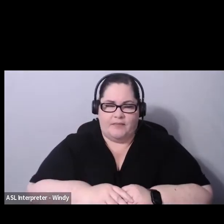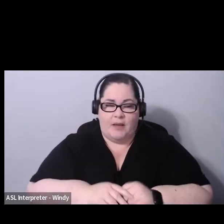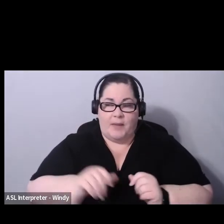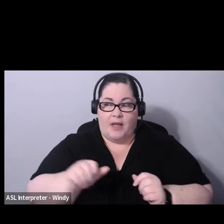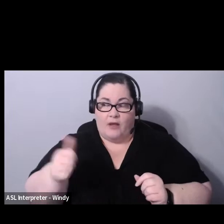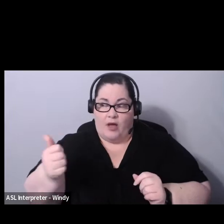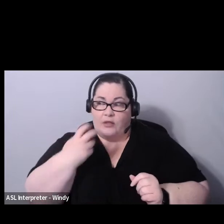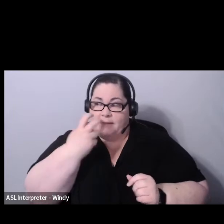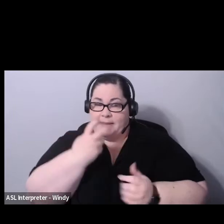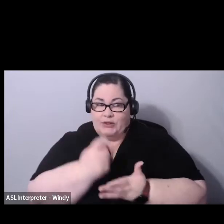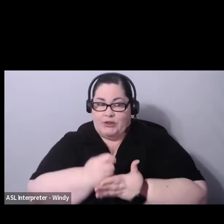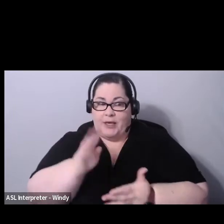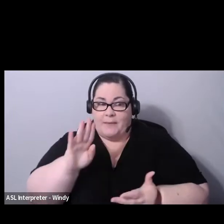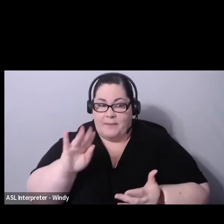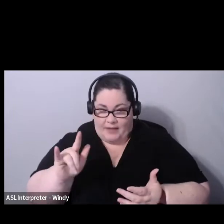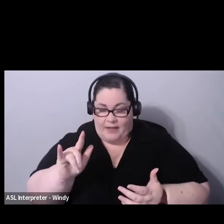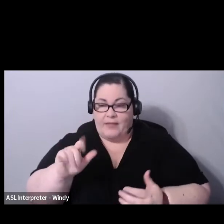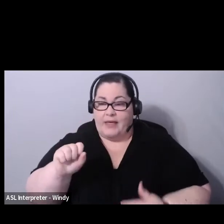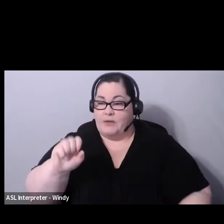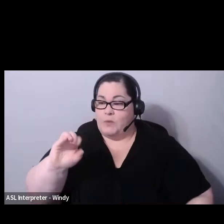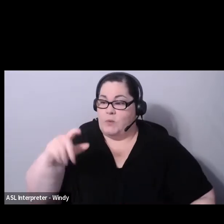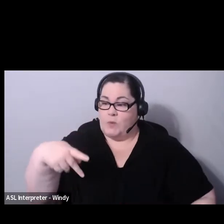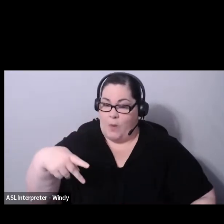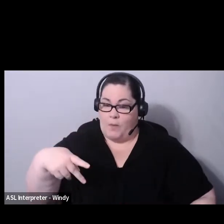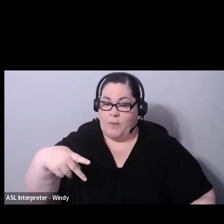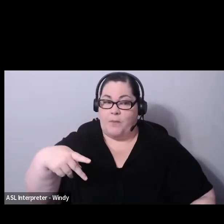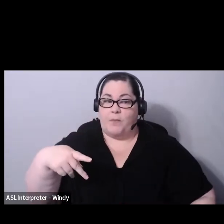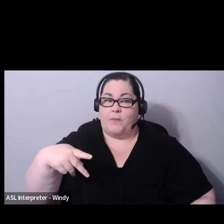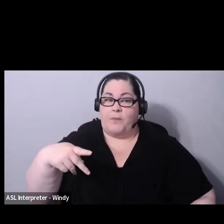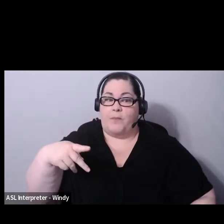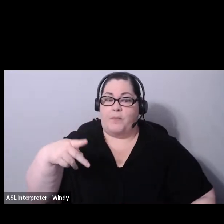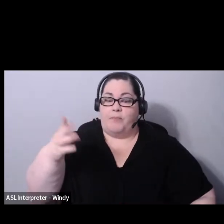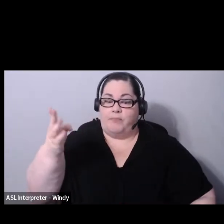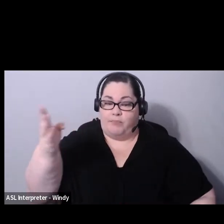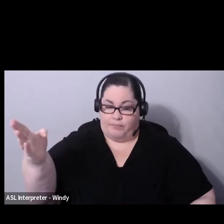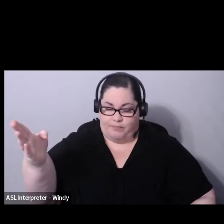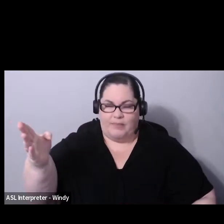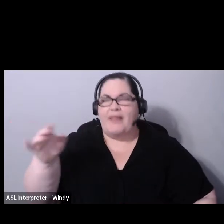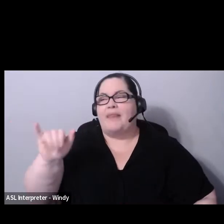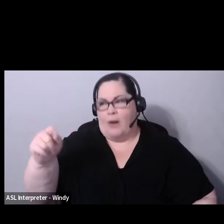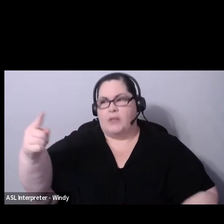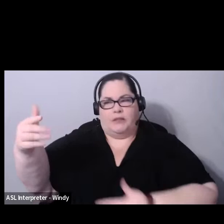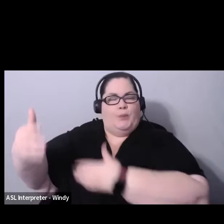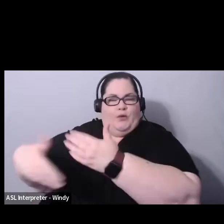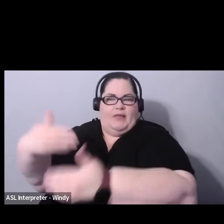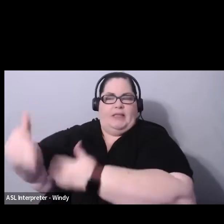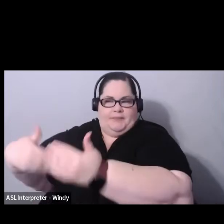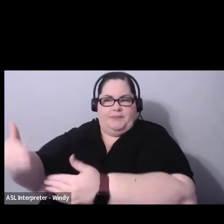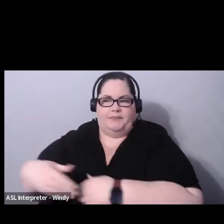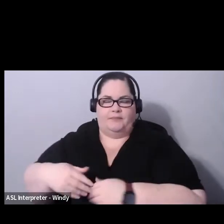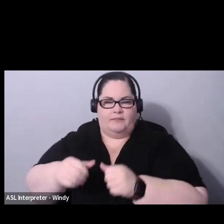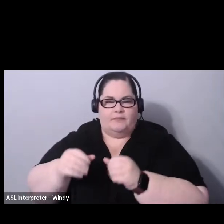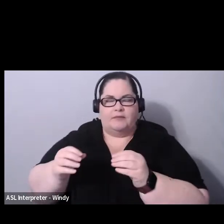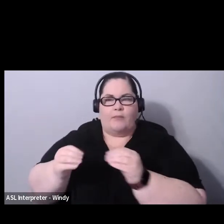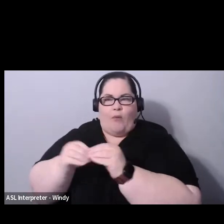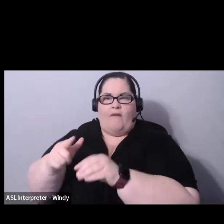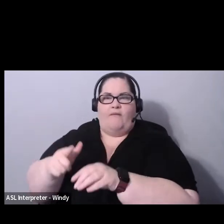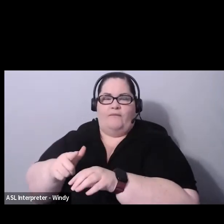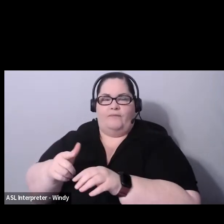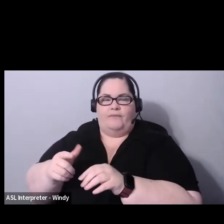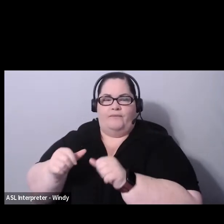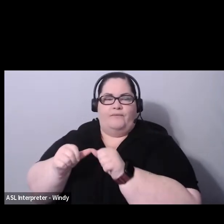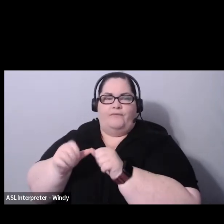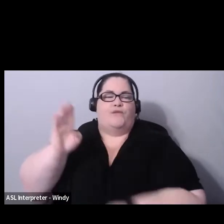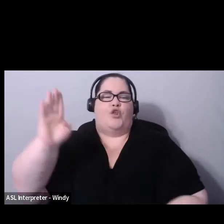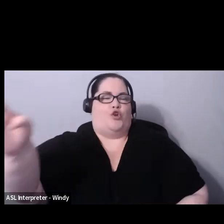speech therapy bill that SOAP is presented, that one is moving further than the one Longden